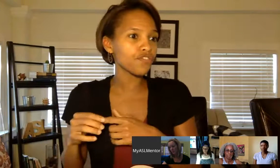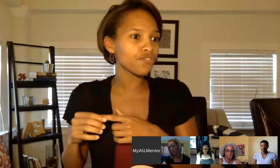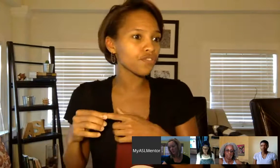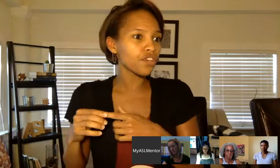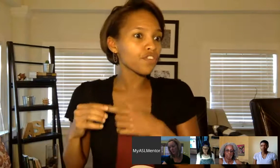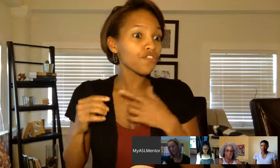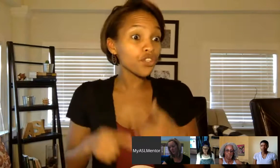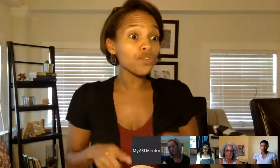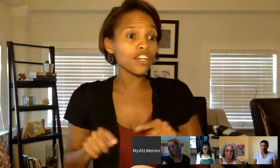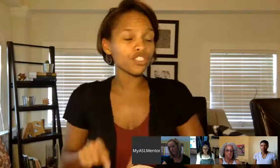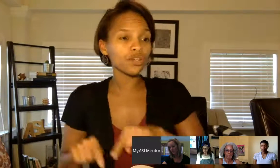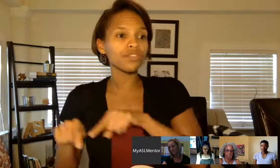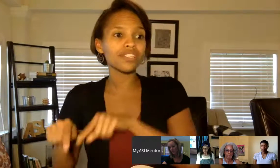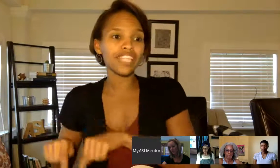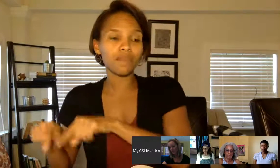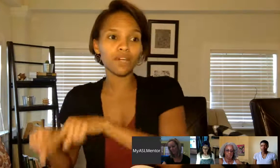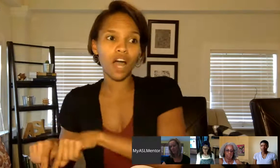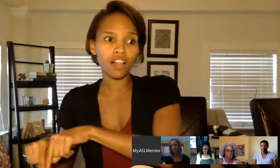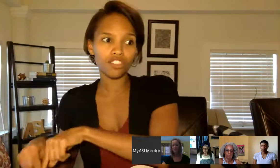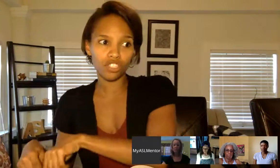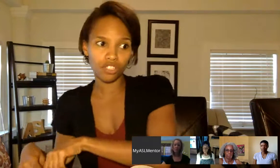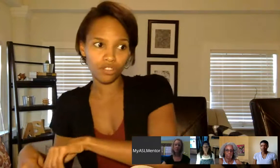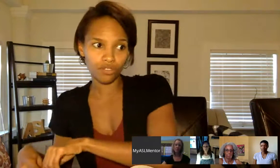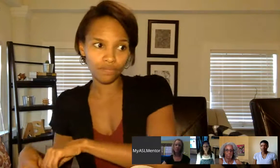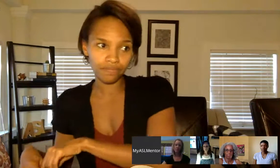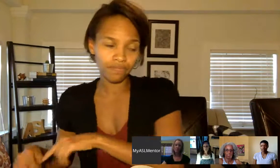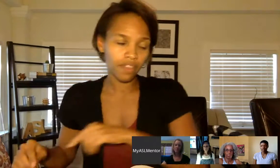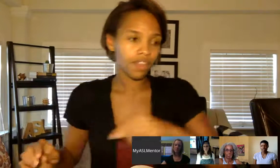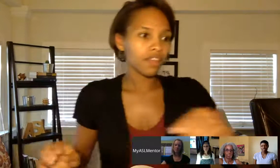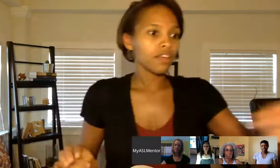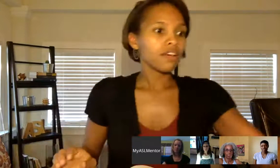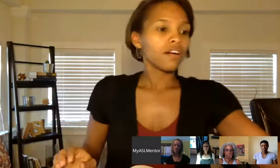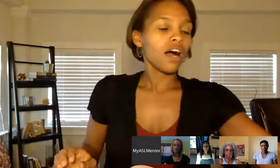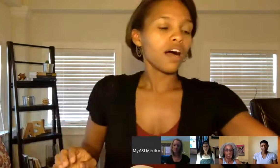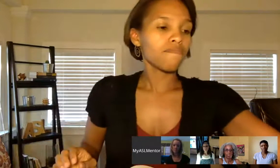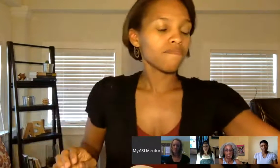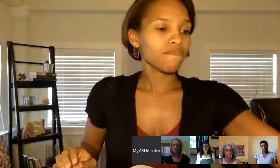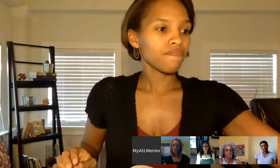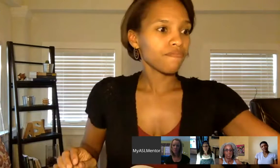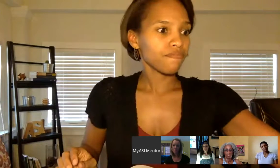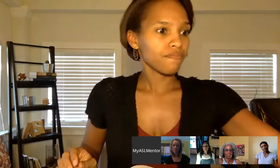the few that chose the same college as you.